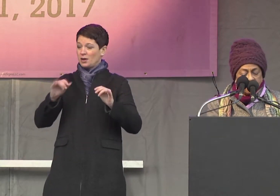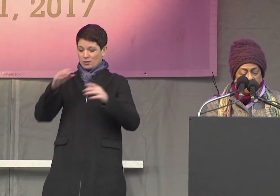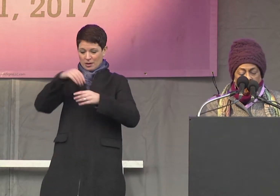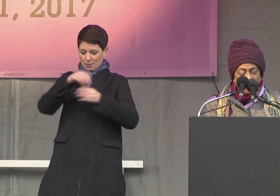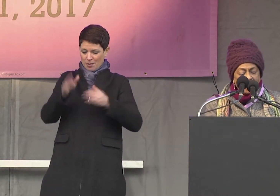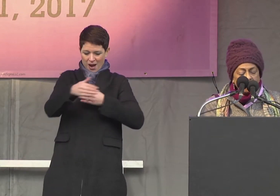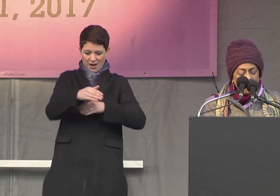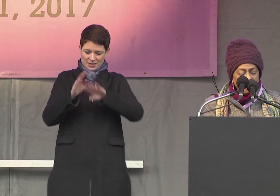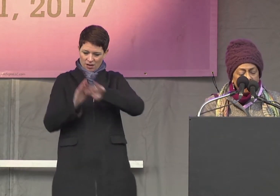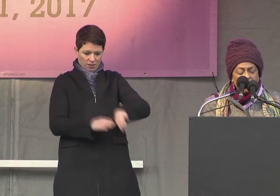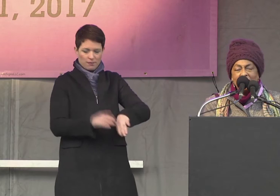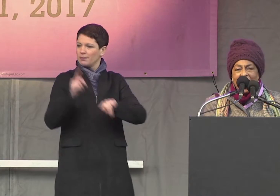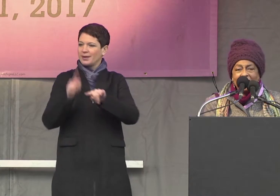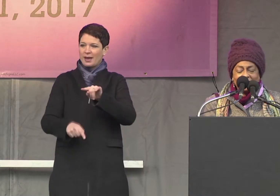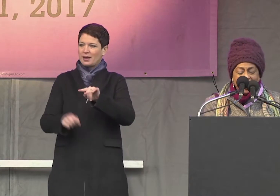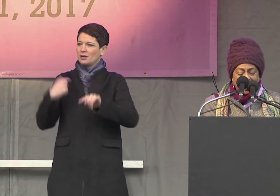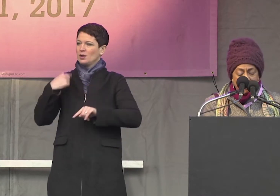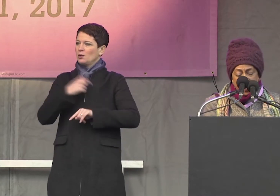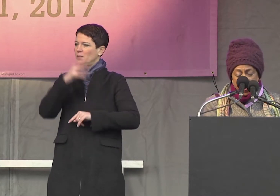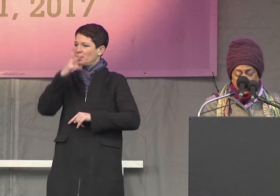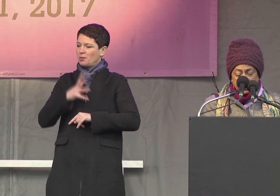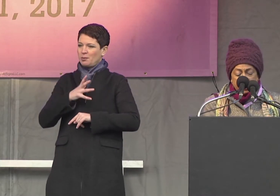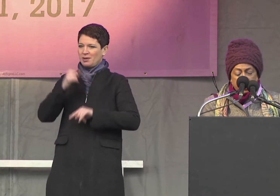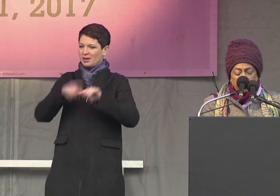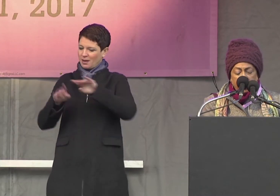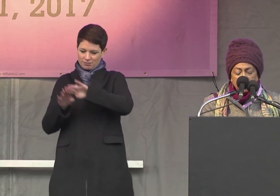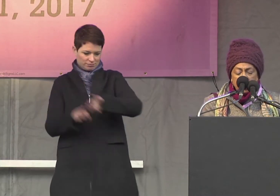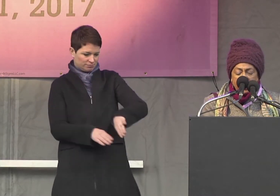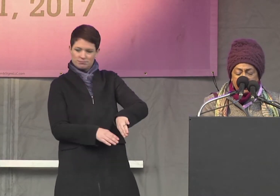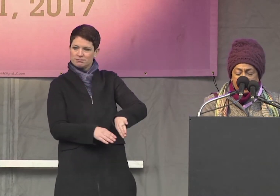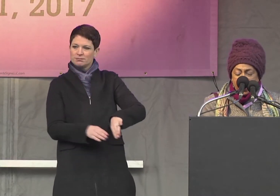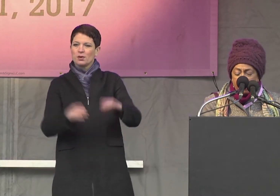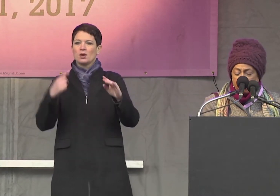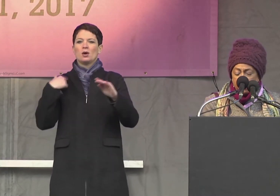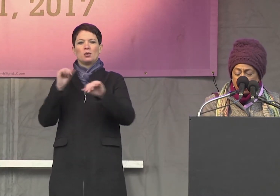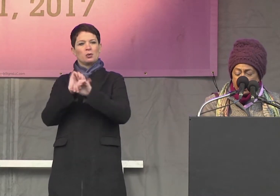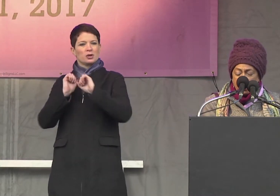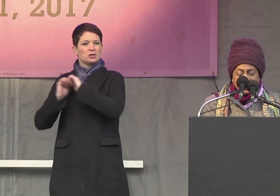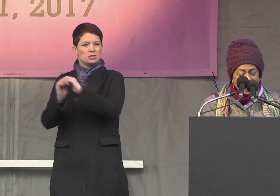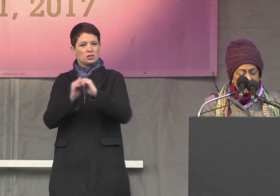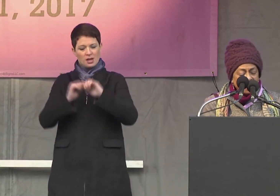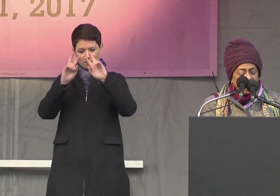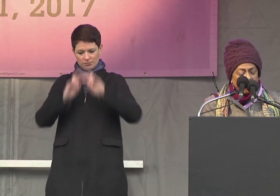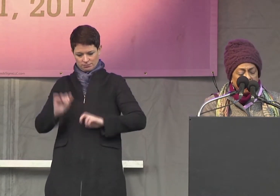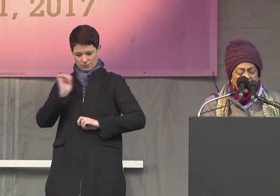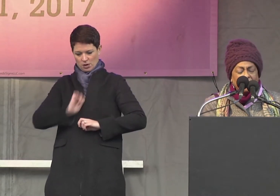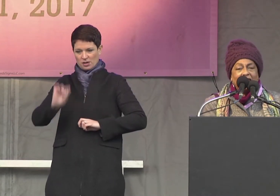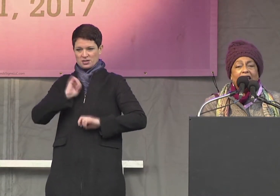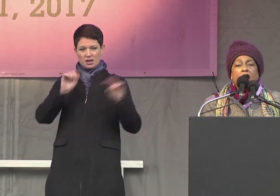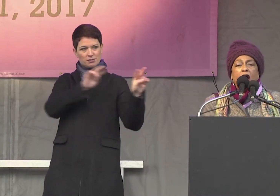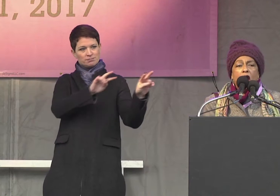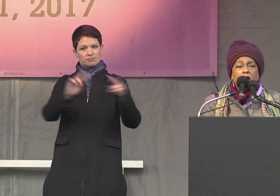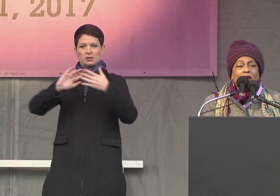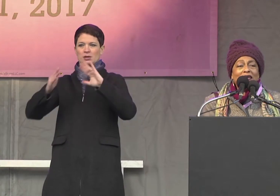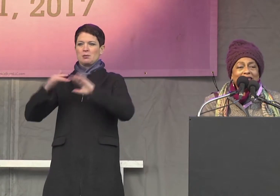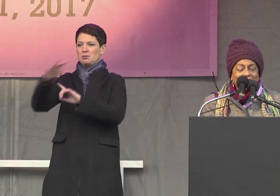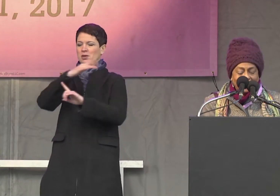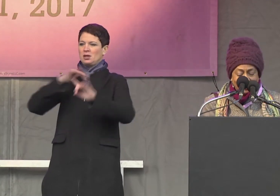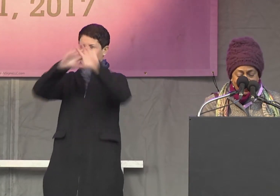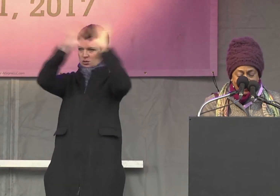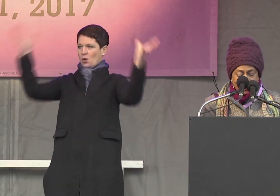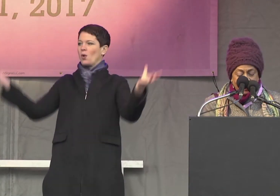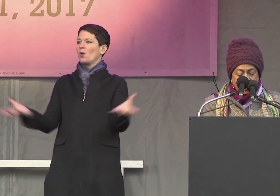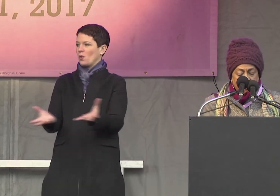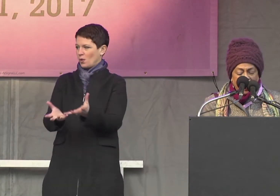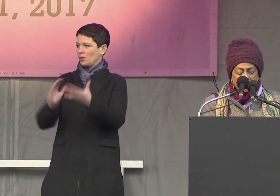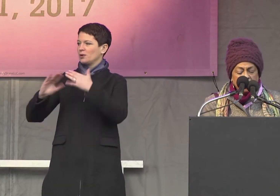box. We as women will not stay in a box. We are joining together, viewing ourselves and our community